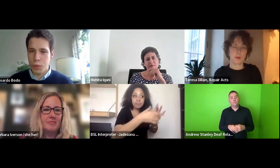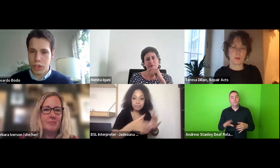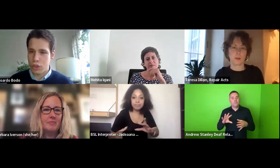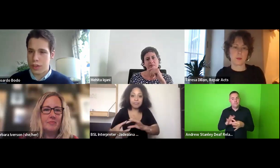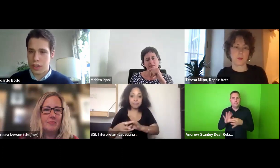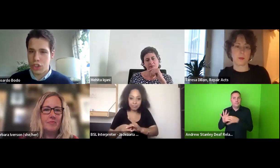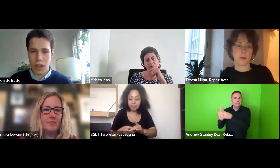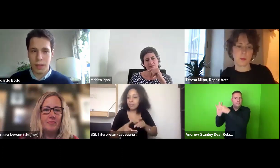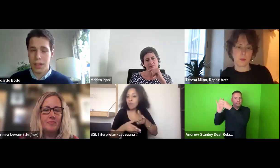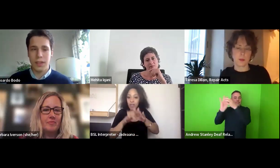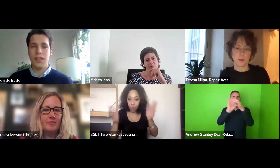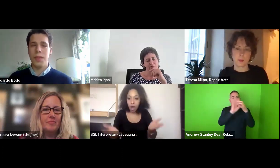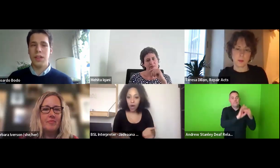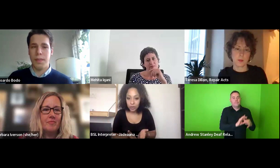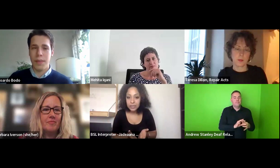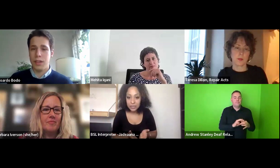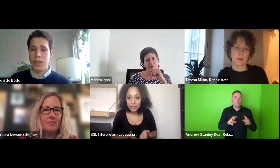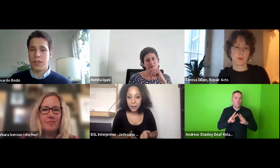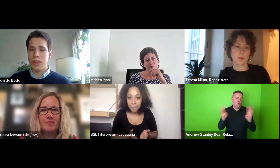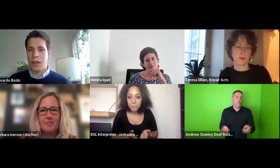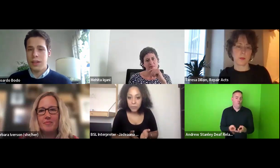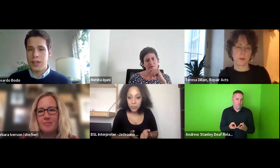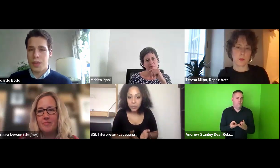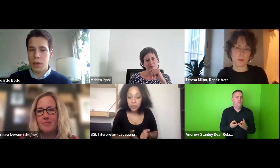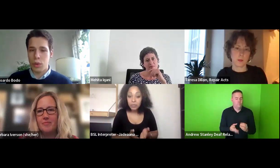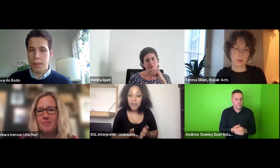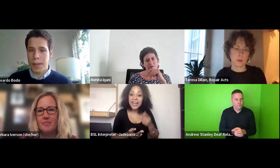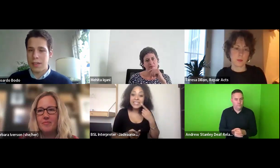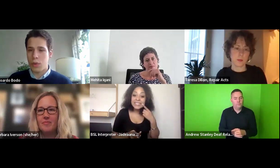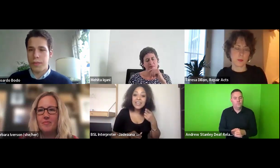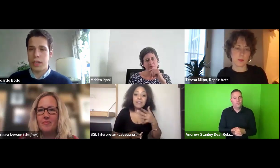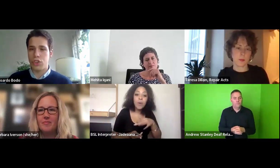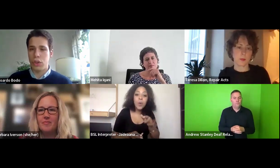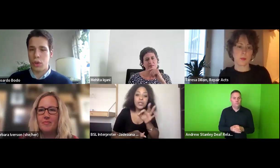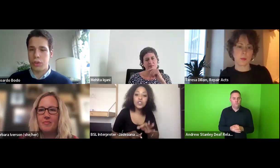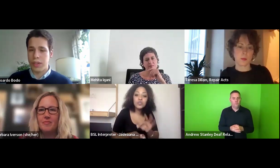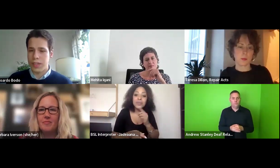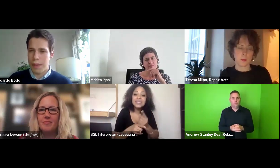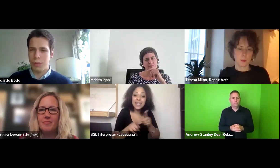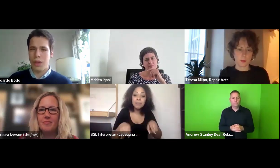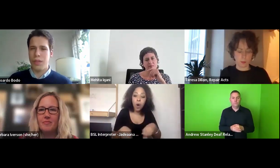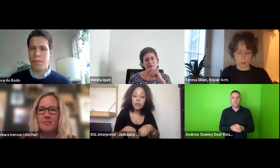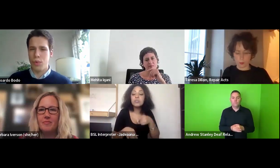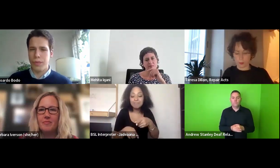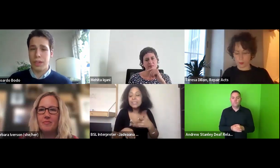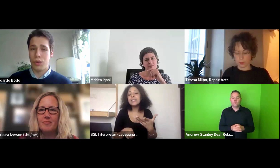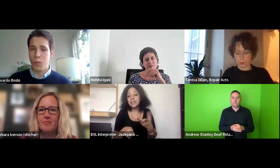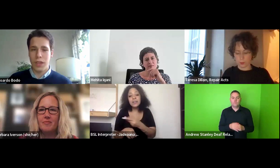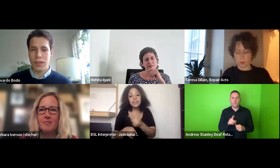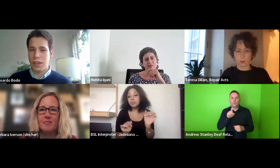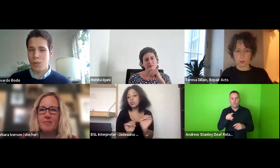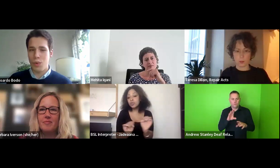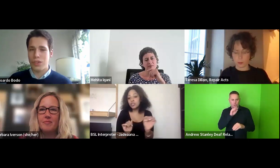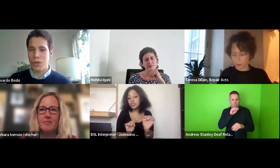I'm reading some questions in the chat. I may anticipate them, but there is this thing called the Basel Convention on Transboundary Movement